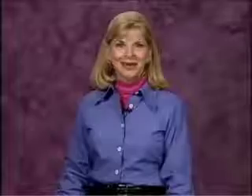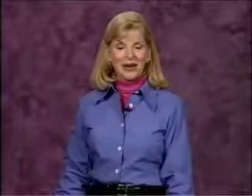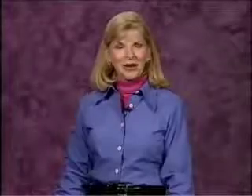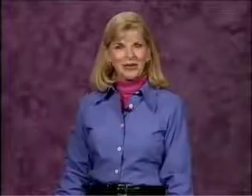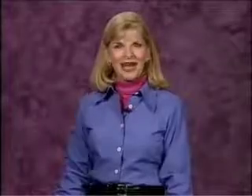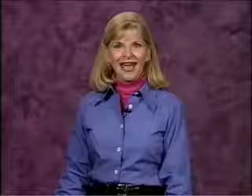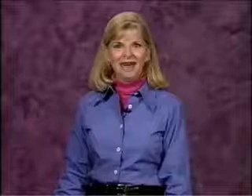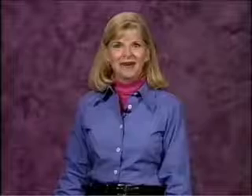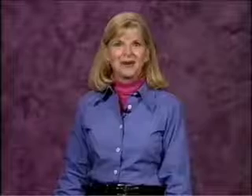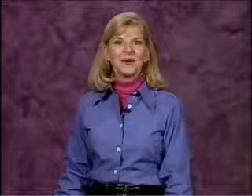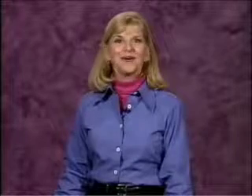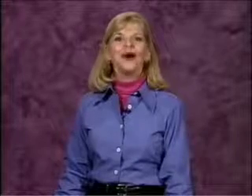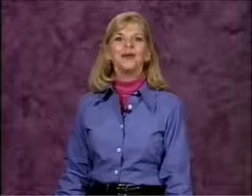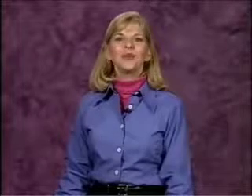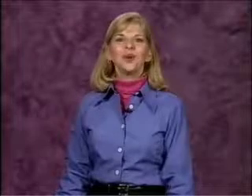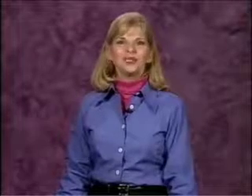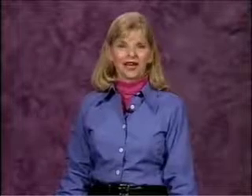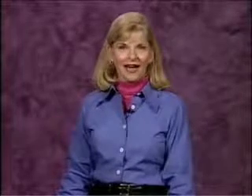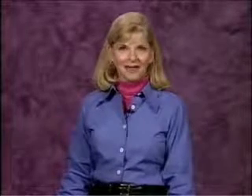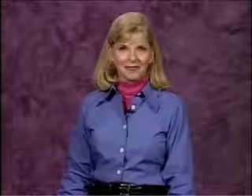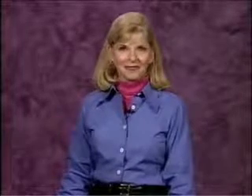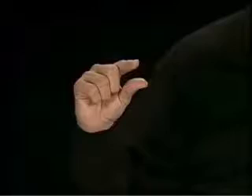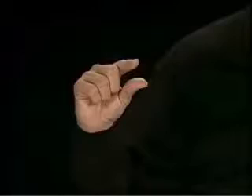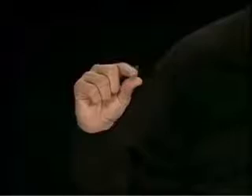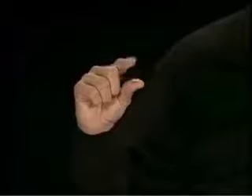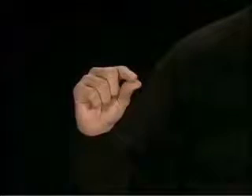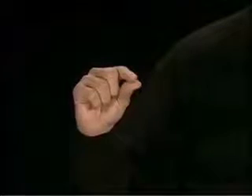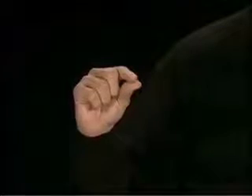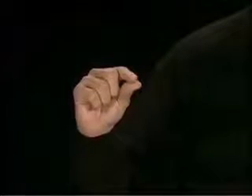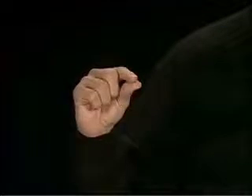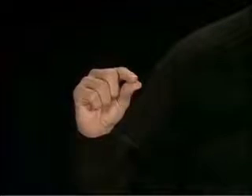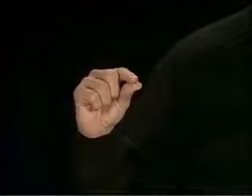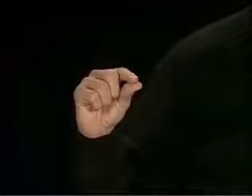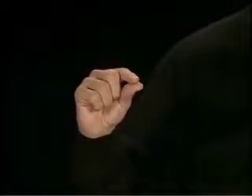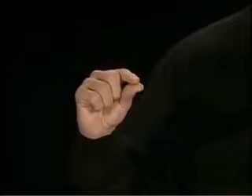29. Okay, one more time. 20,